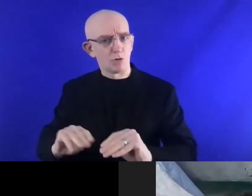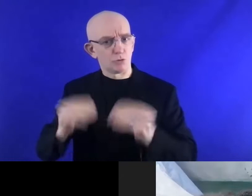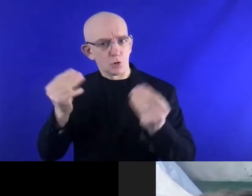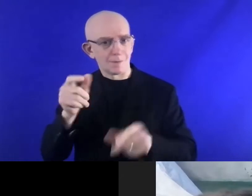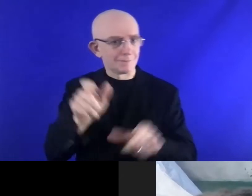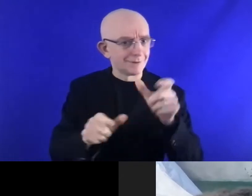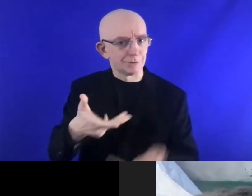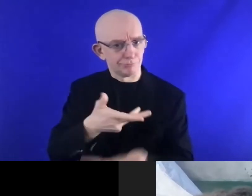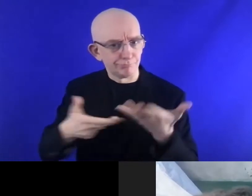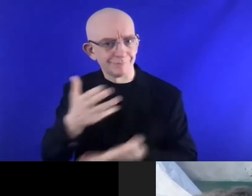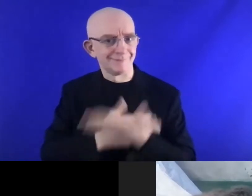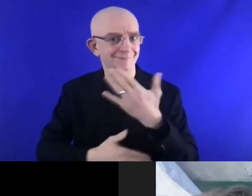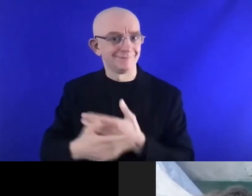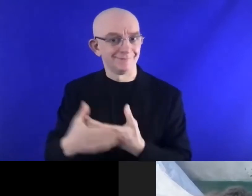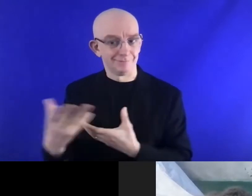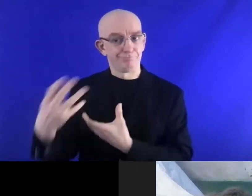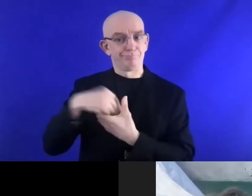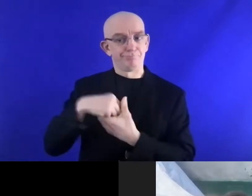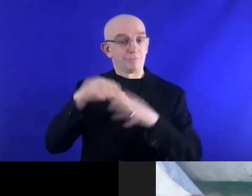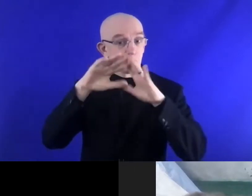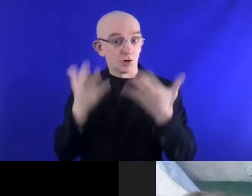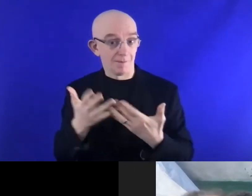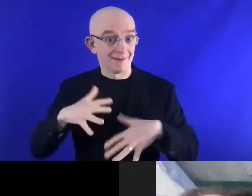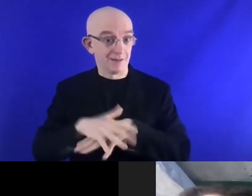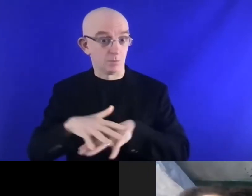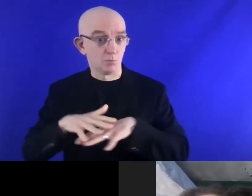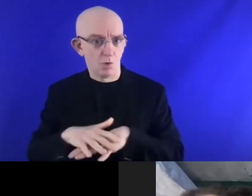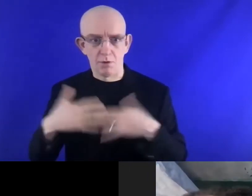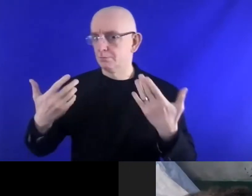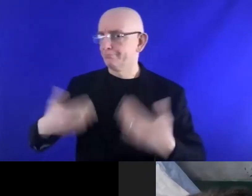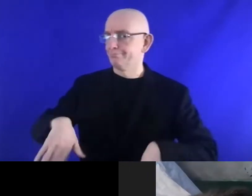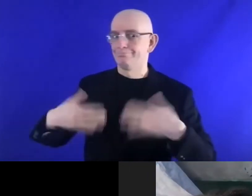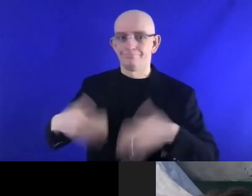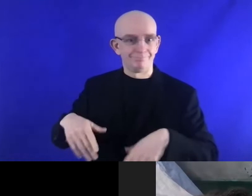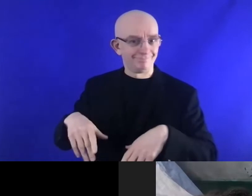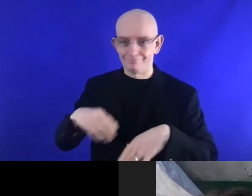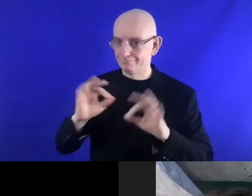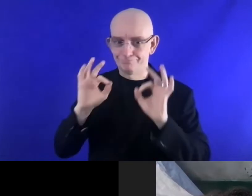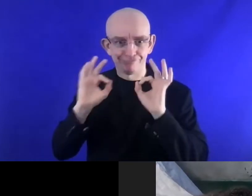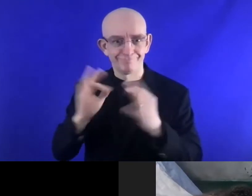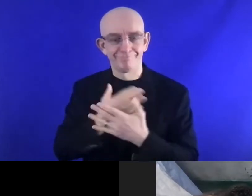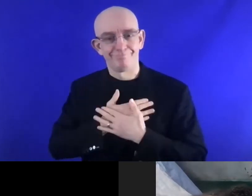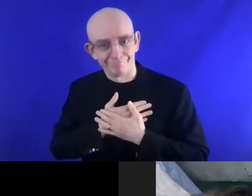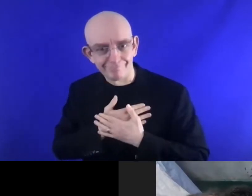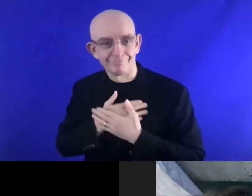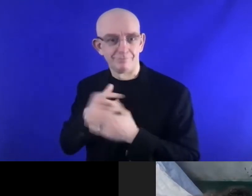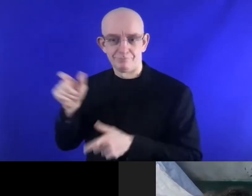honor to have here with us today as well this person, Natalie Peso.